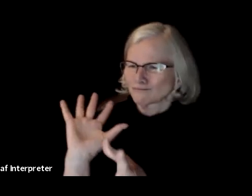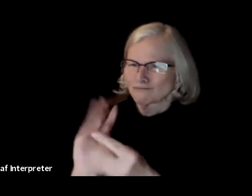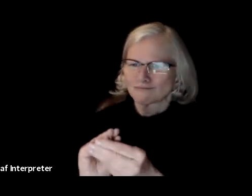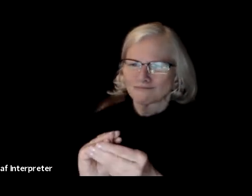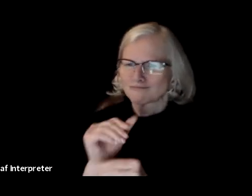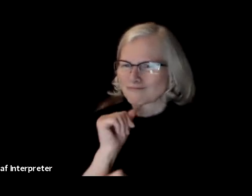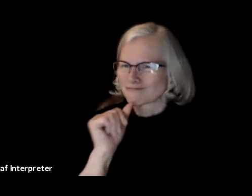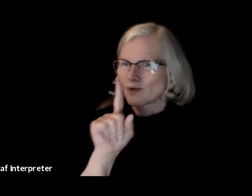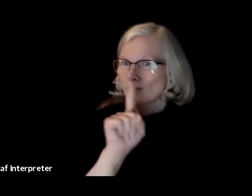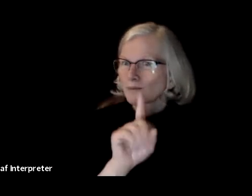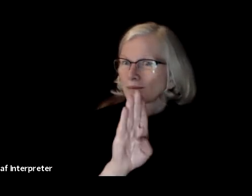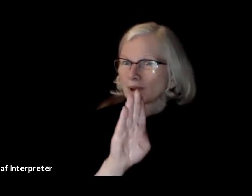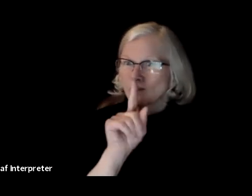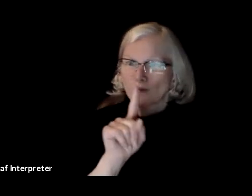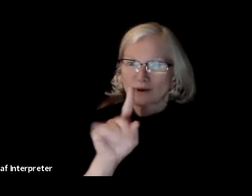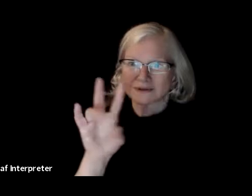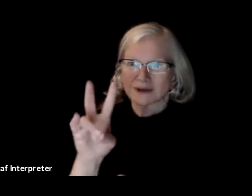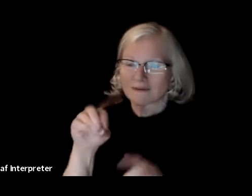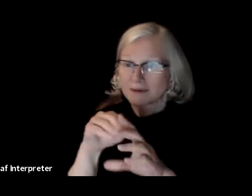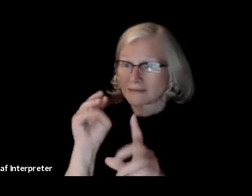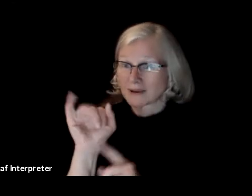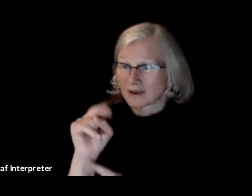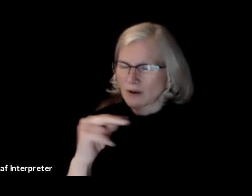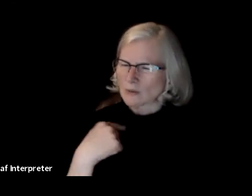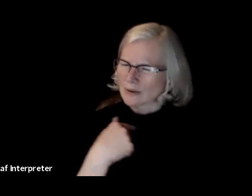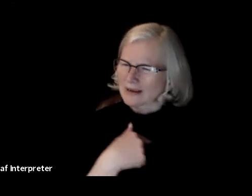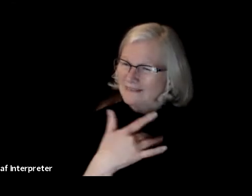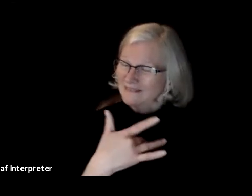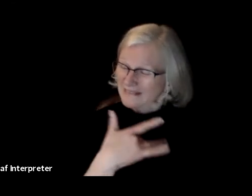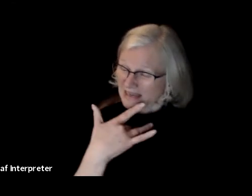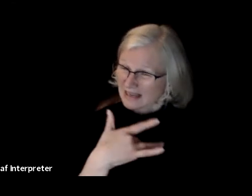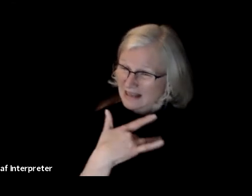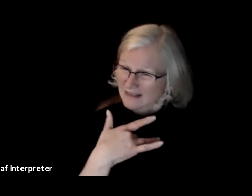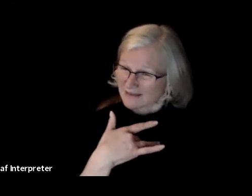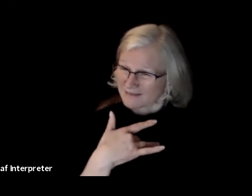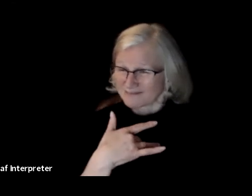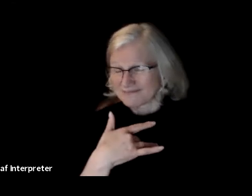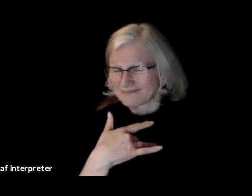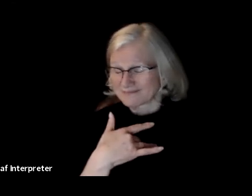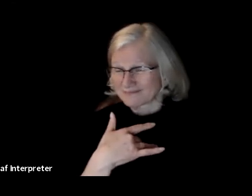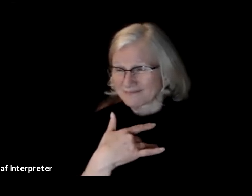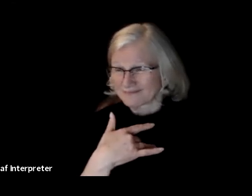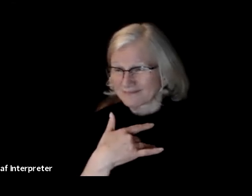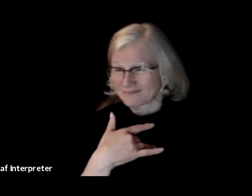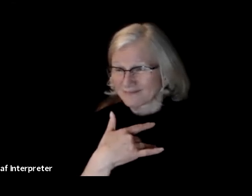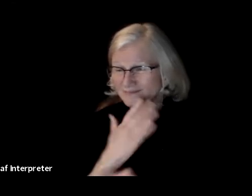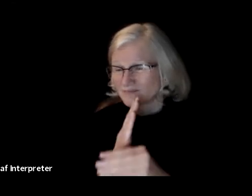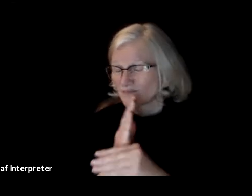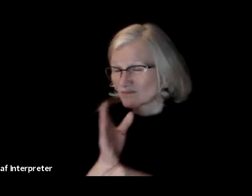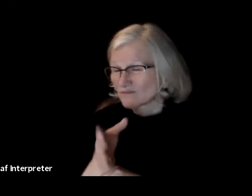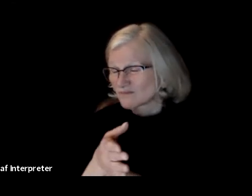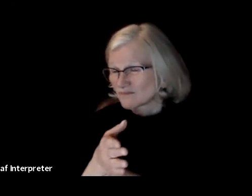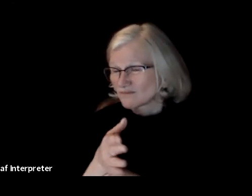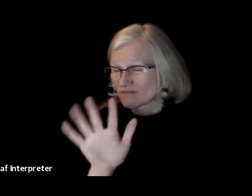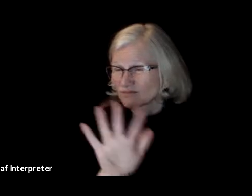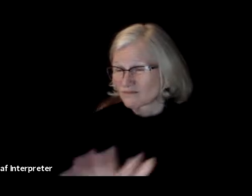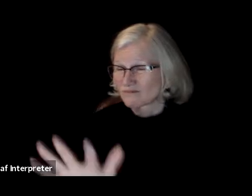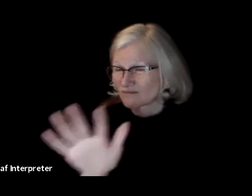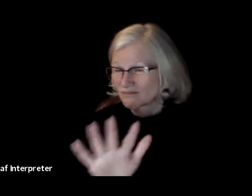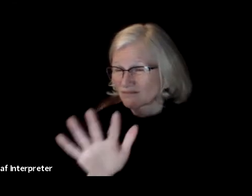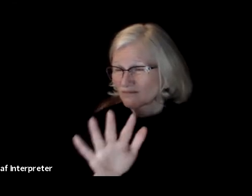state. In fact, we think that probably over half of the cases in the state may be